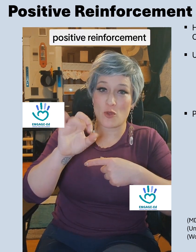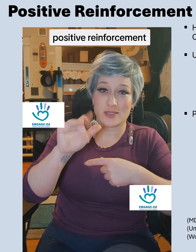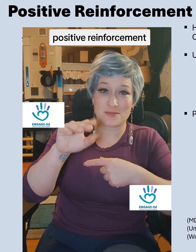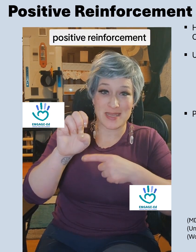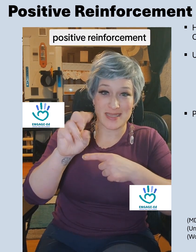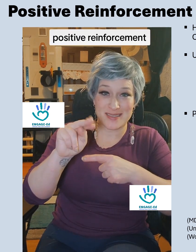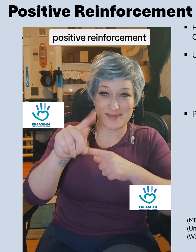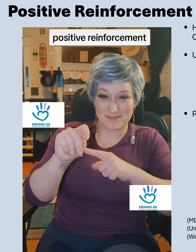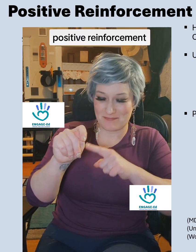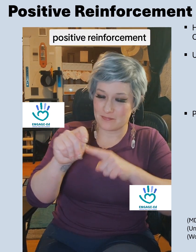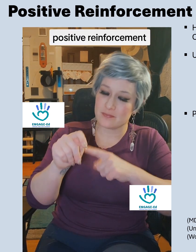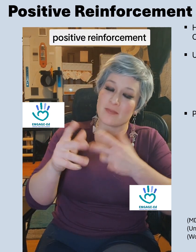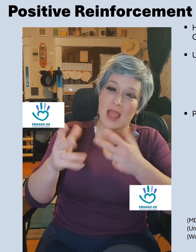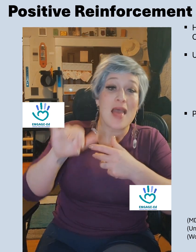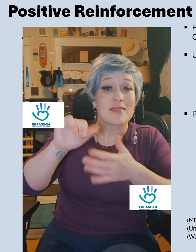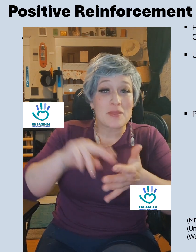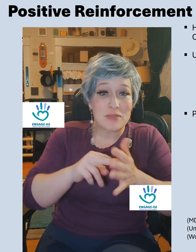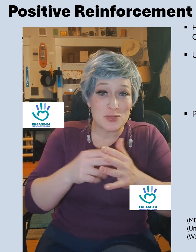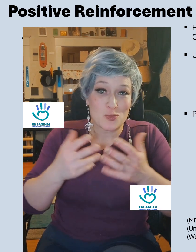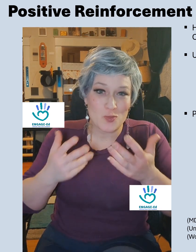Positive reinforcement.